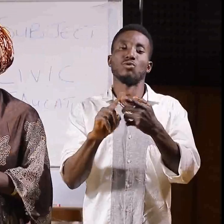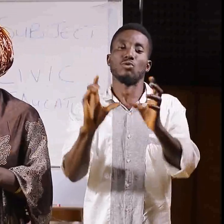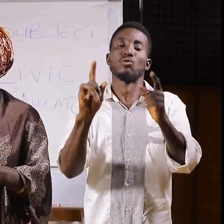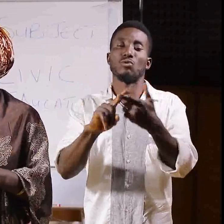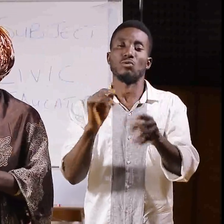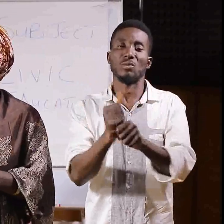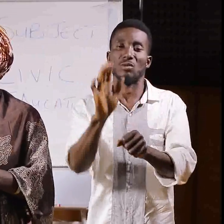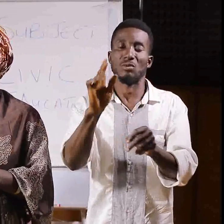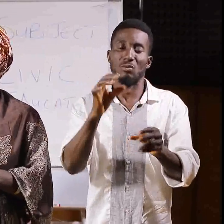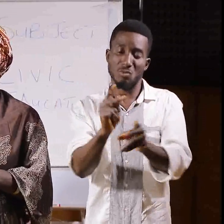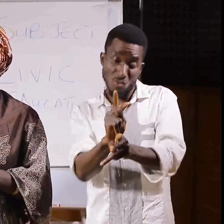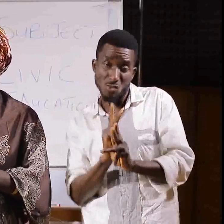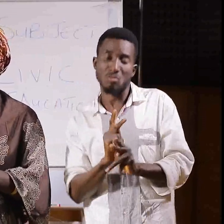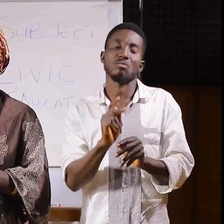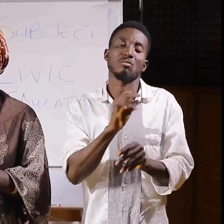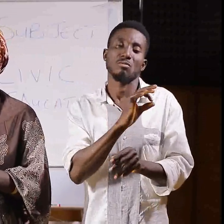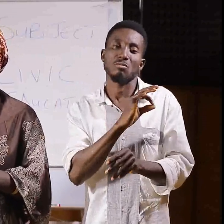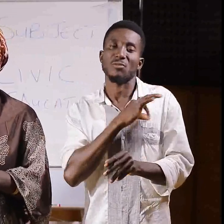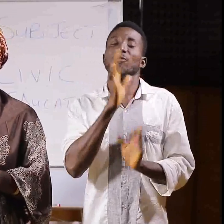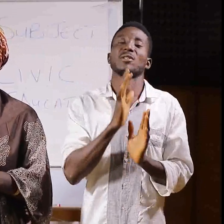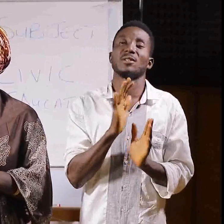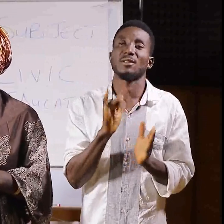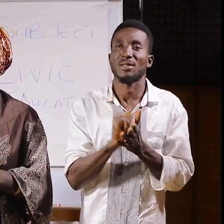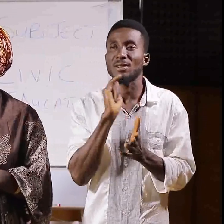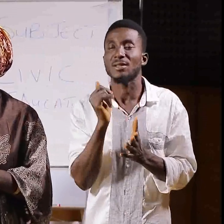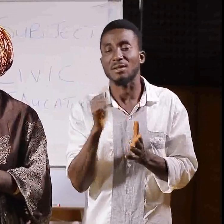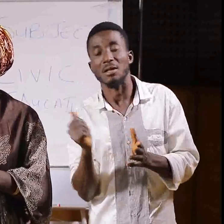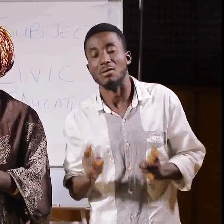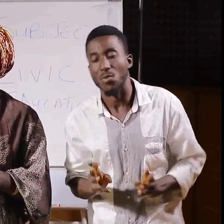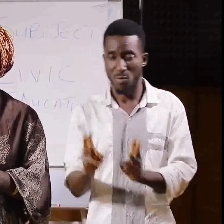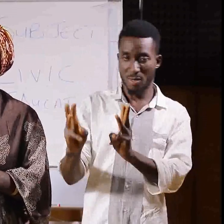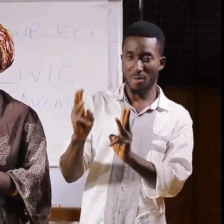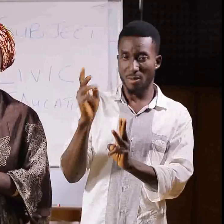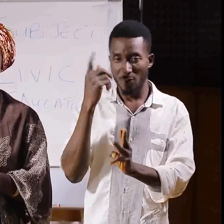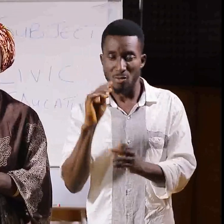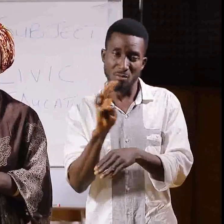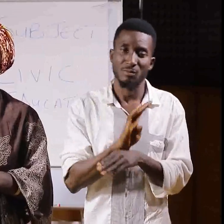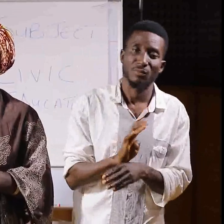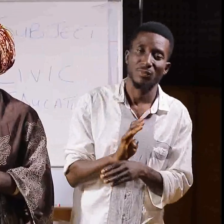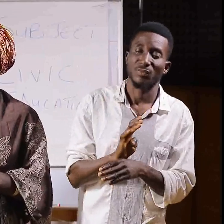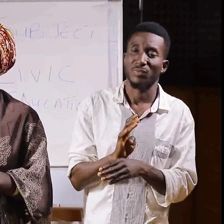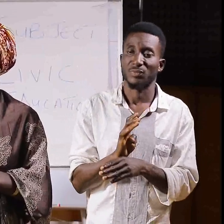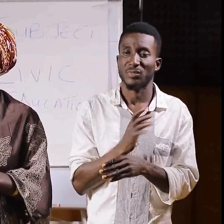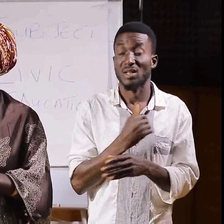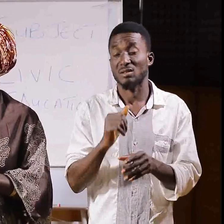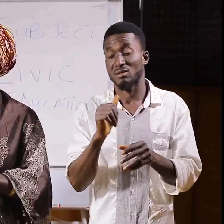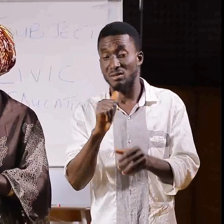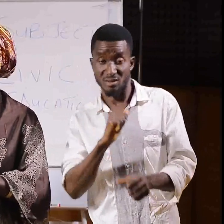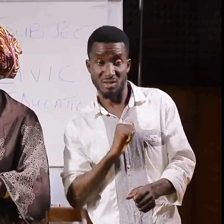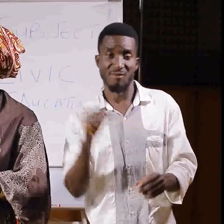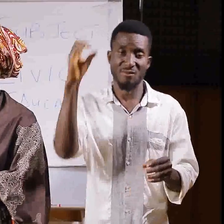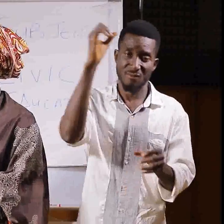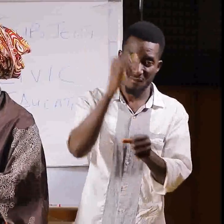profit. That is another source of capital for businesses and